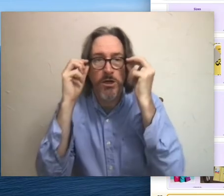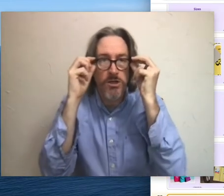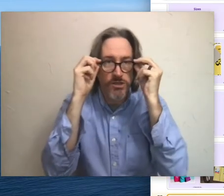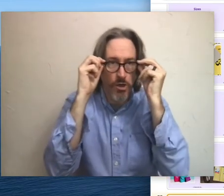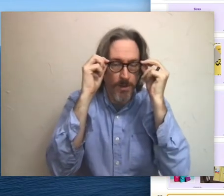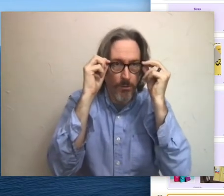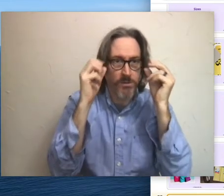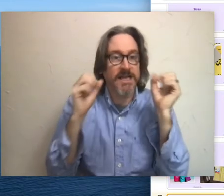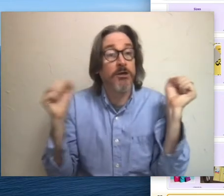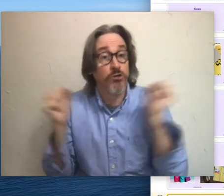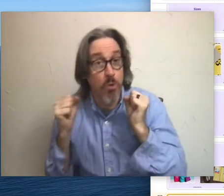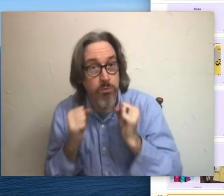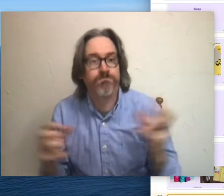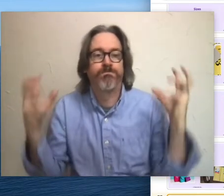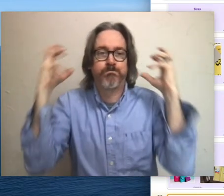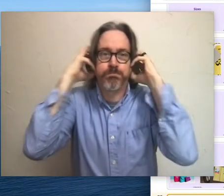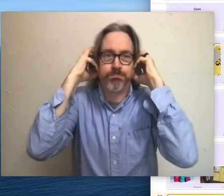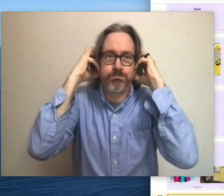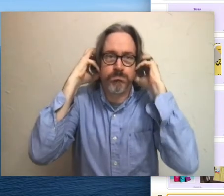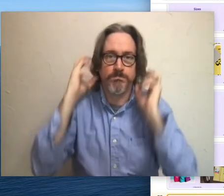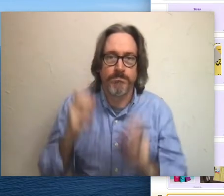headphones. So people will say